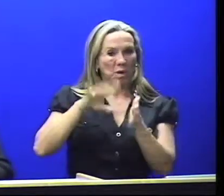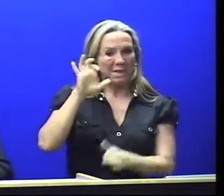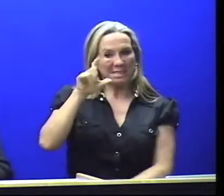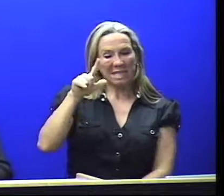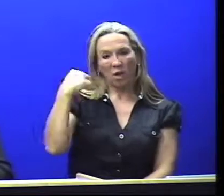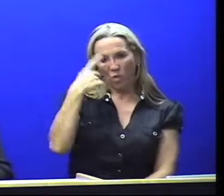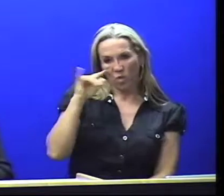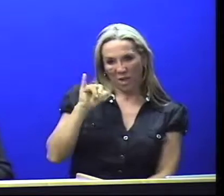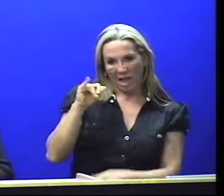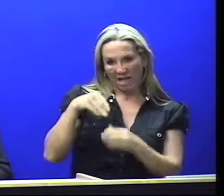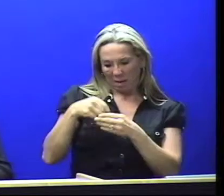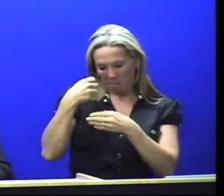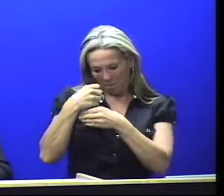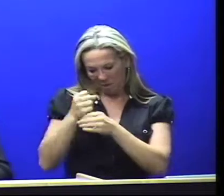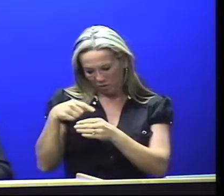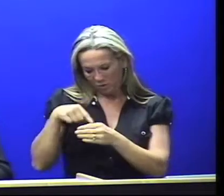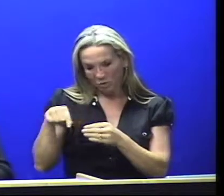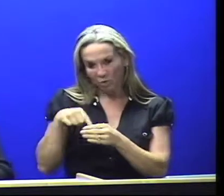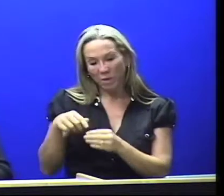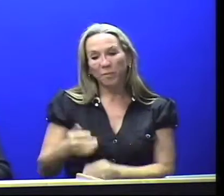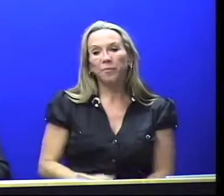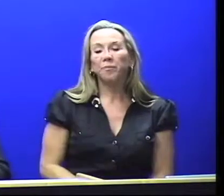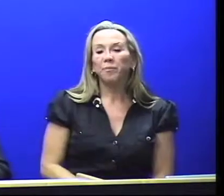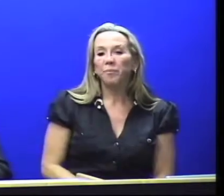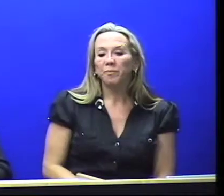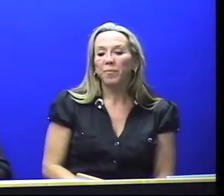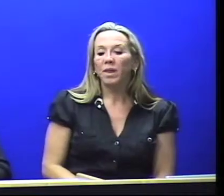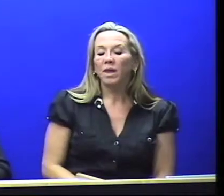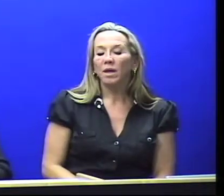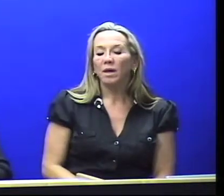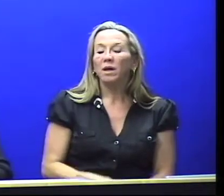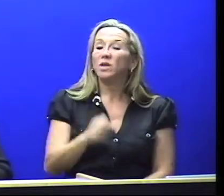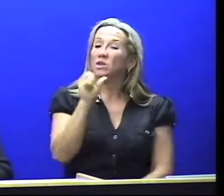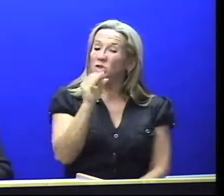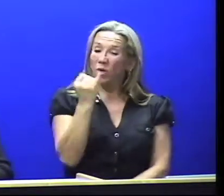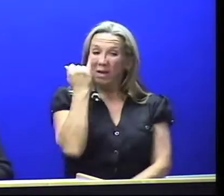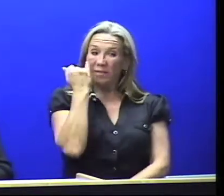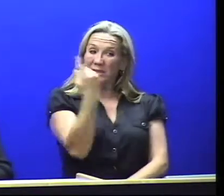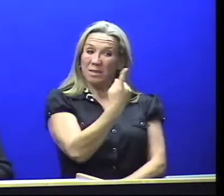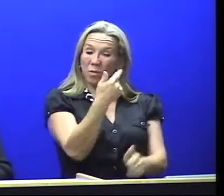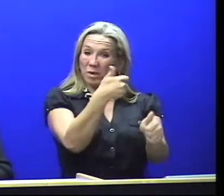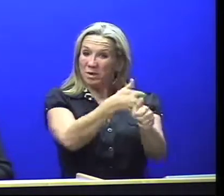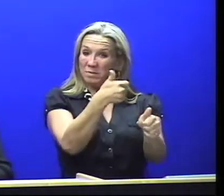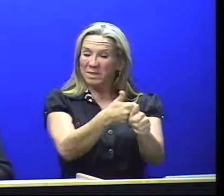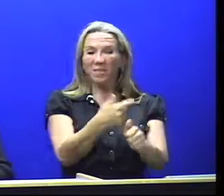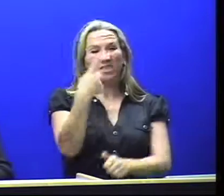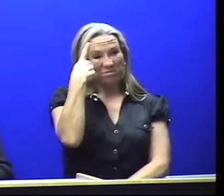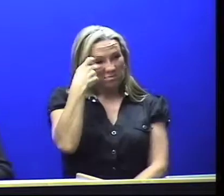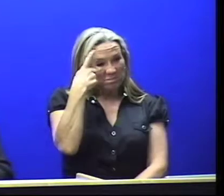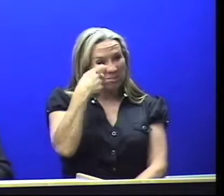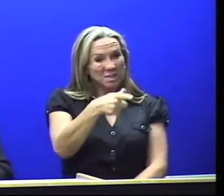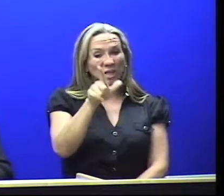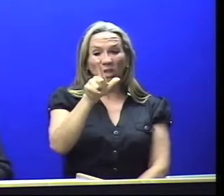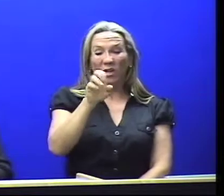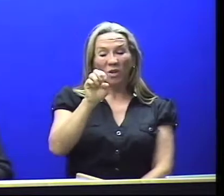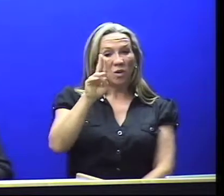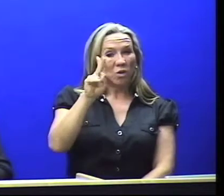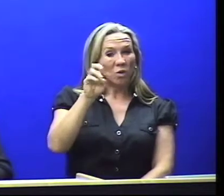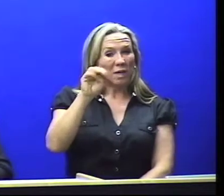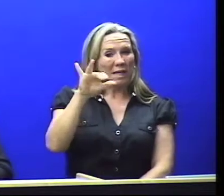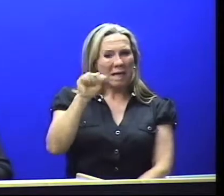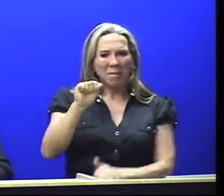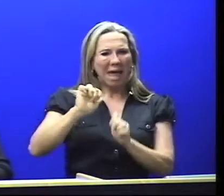So how do we get, when a patient or a person, we think that they might have leukemia, how do we get